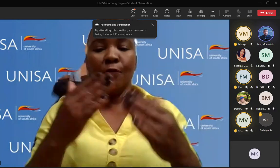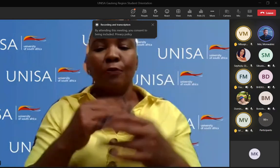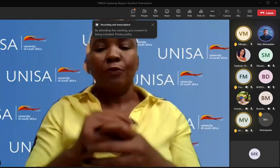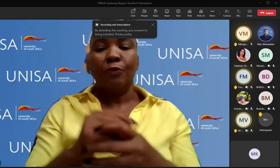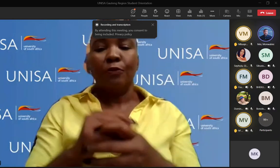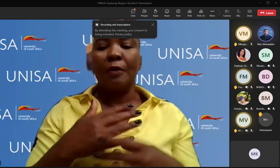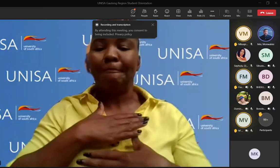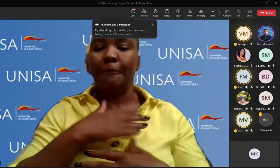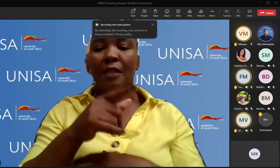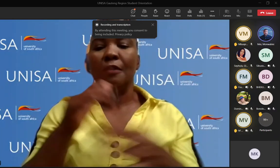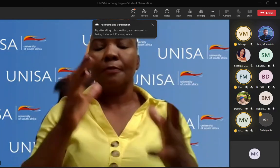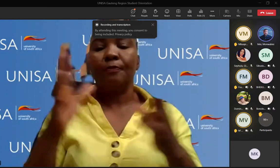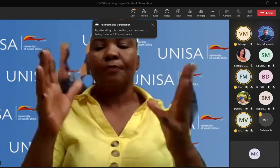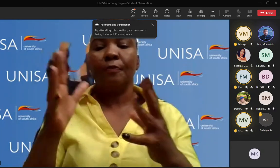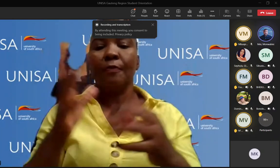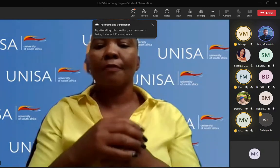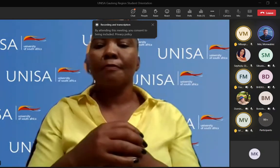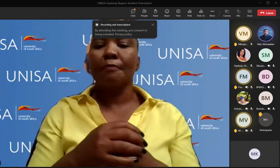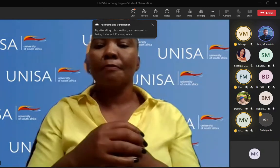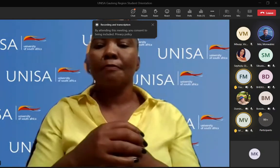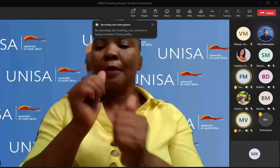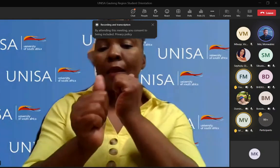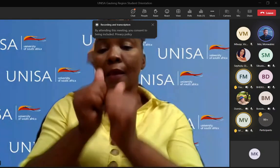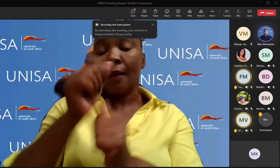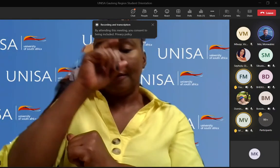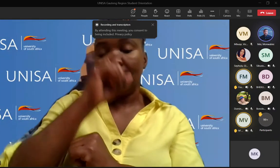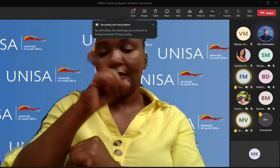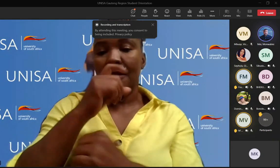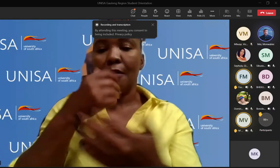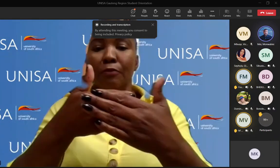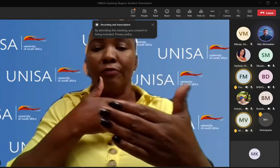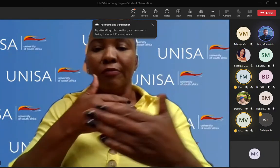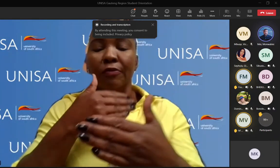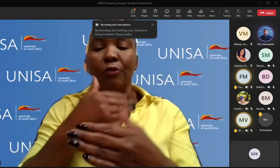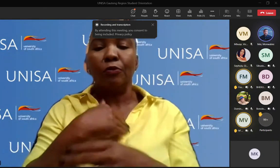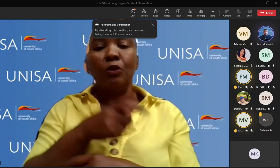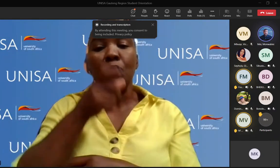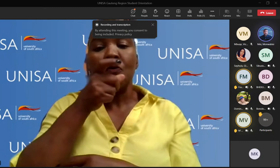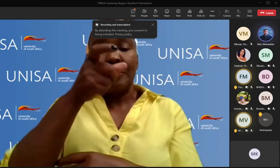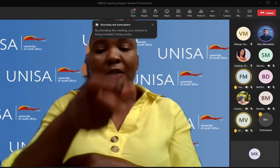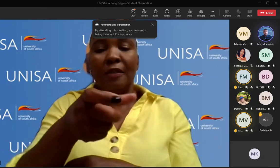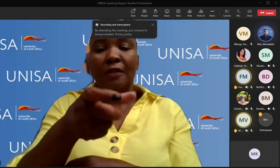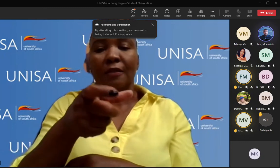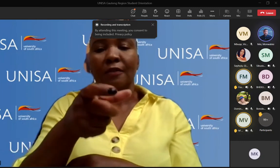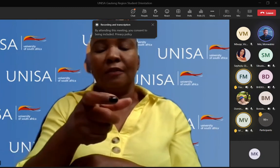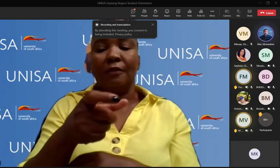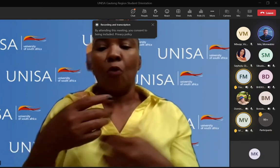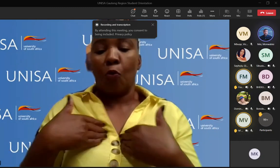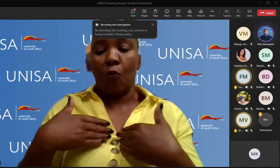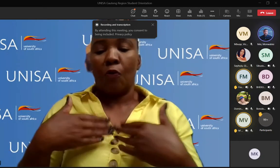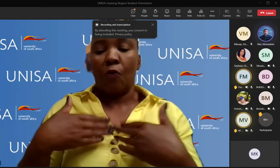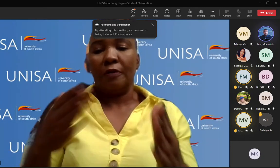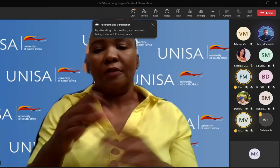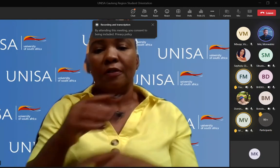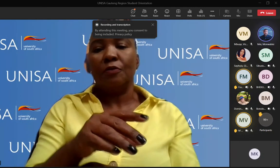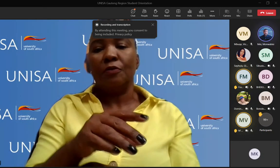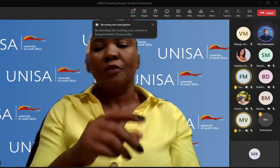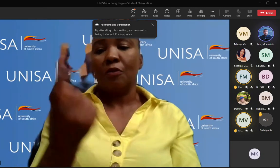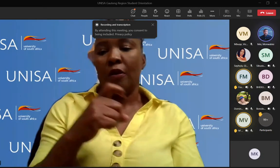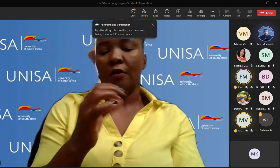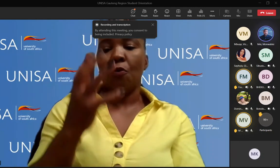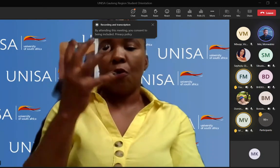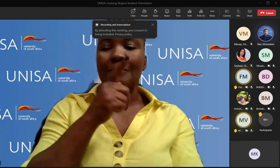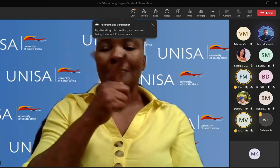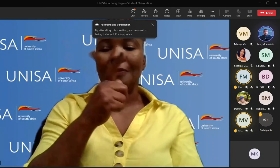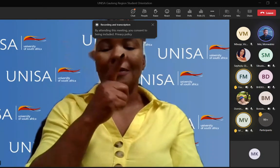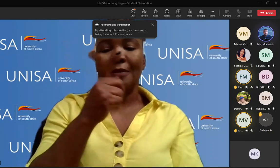okay ladies and gentlemen um before we actually comment with uh calling out our speakers I would like